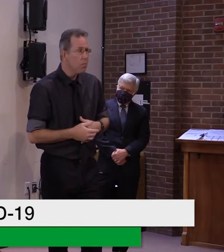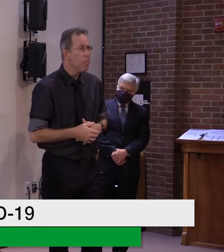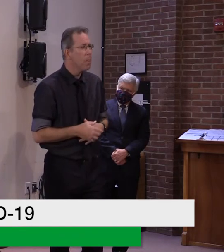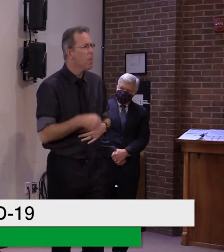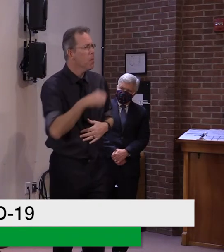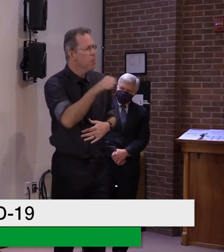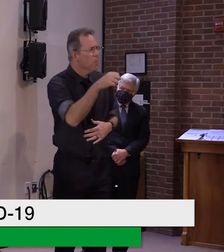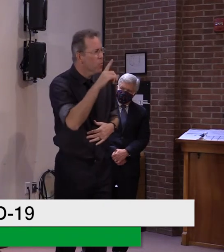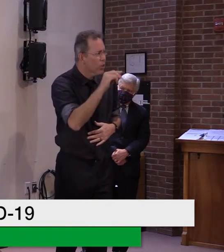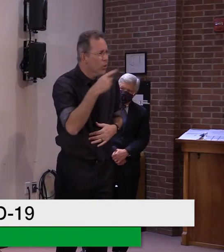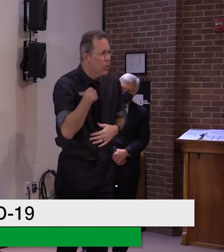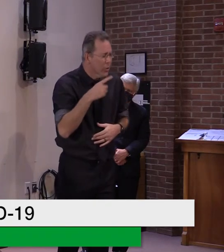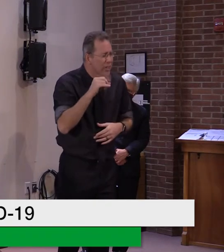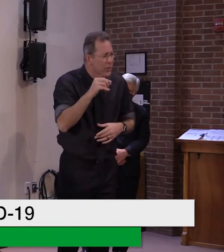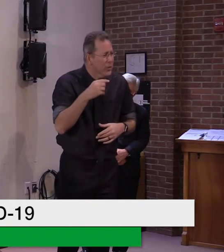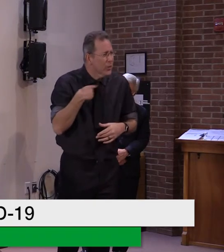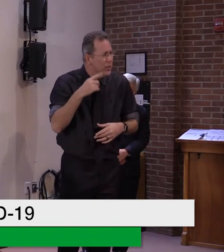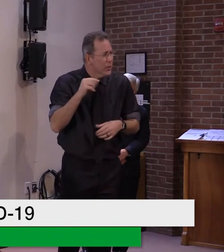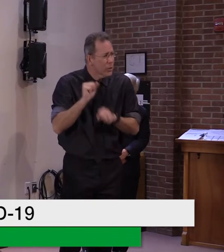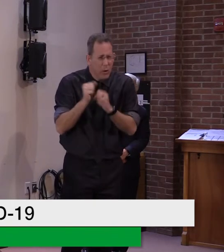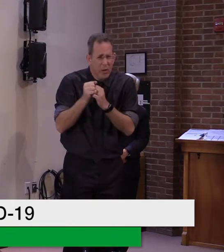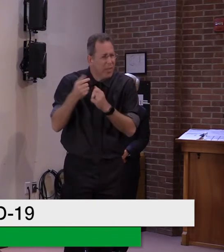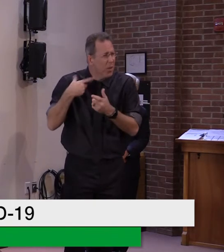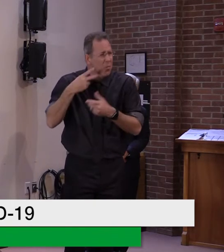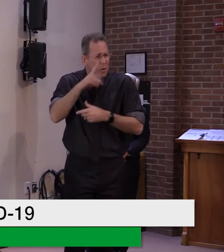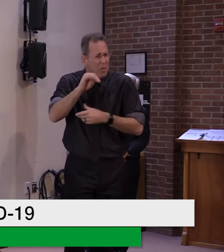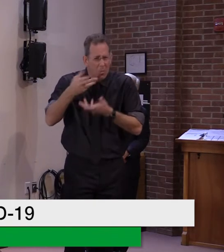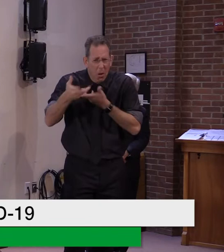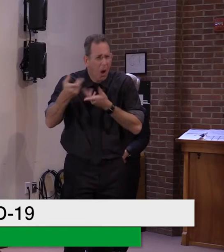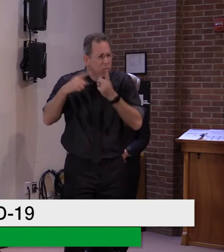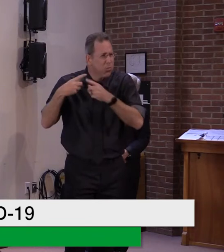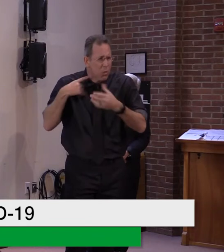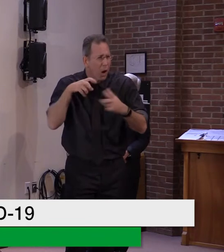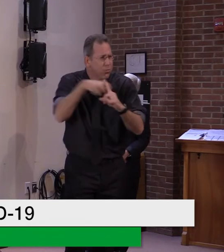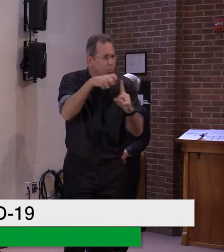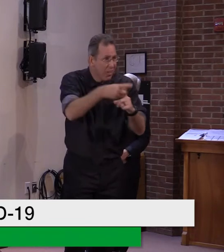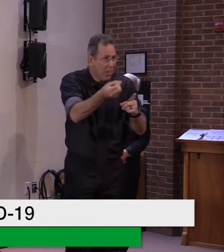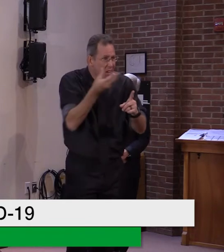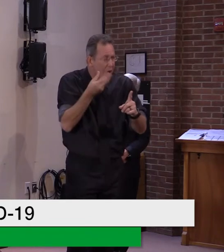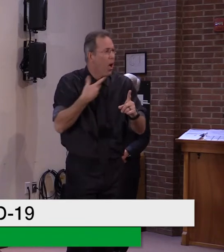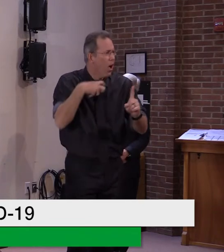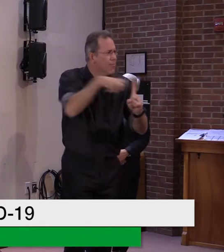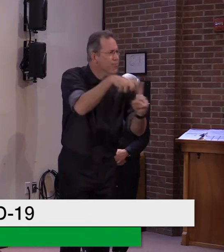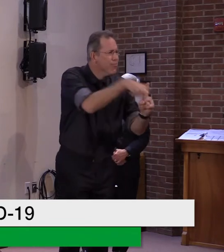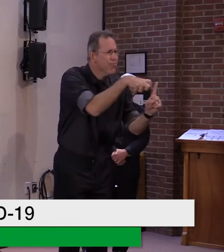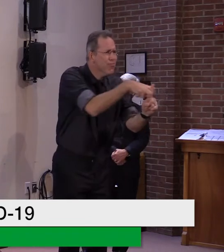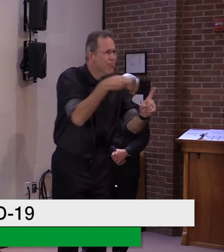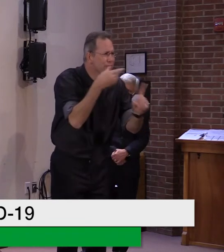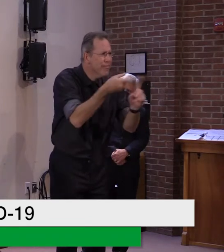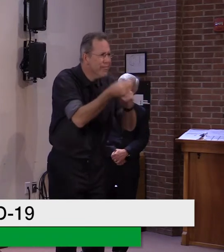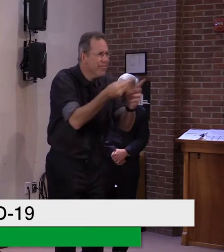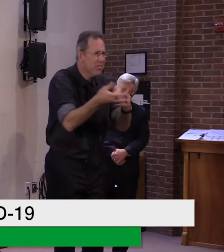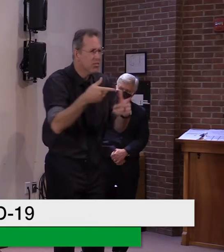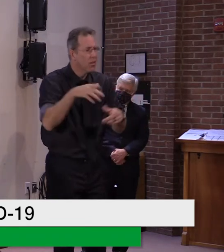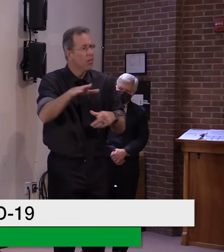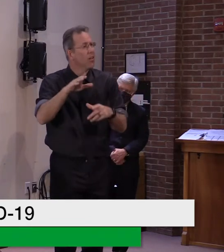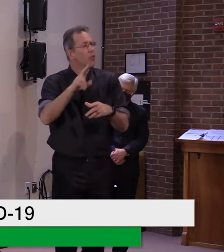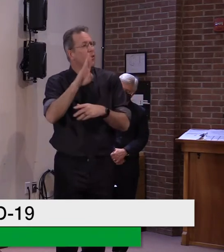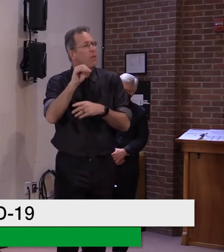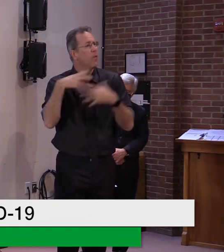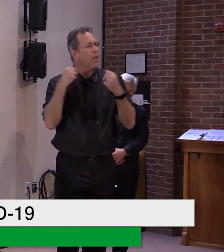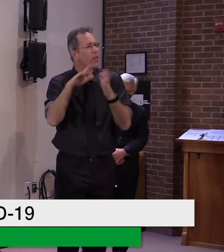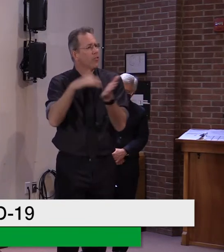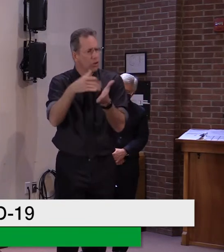that uh they they always they always take the lead right away because they are their first eyes on the data